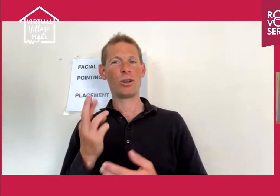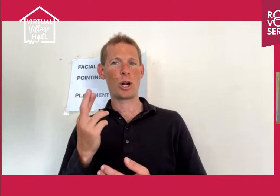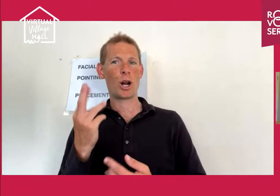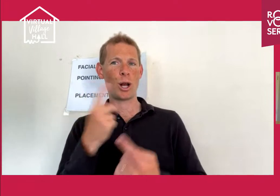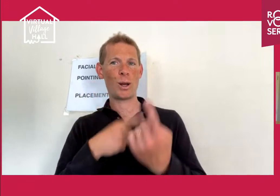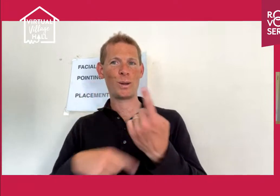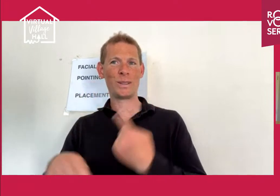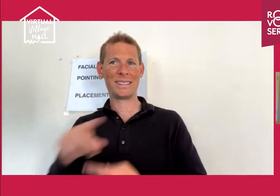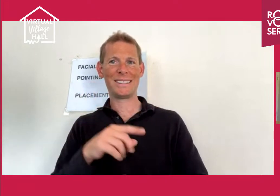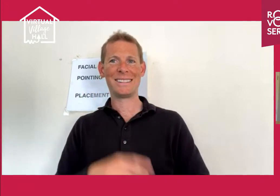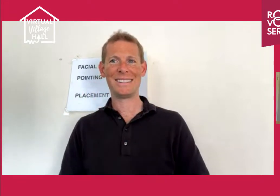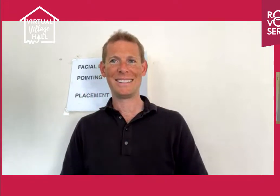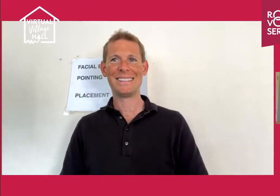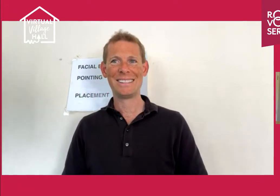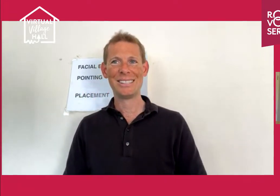Actually, the three of them are all very close.